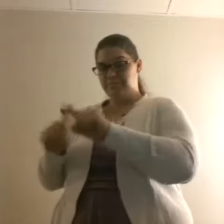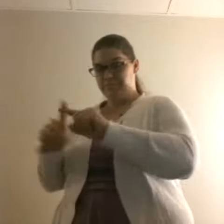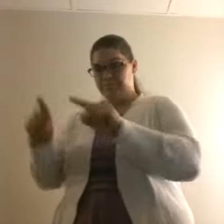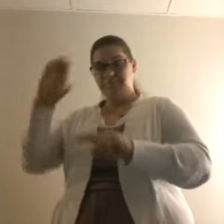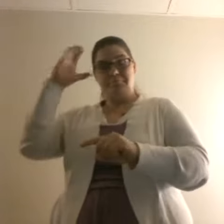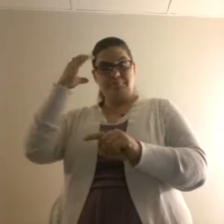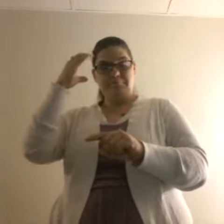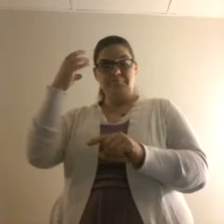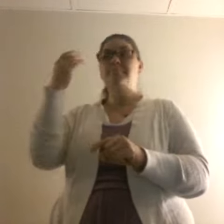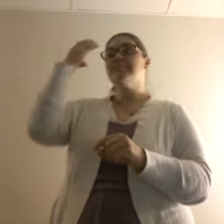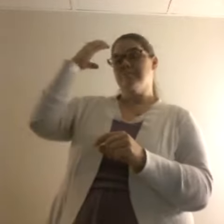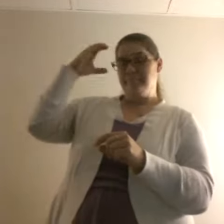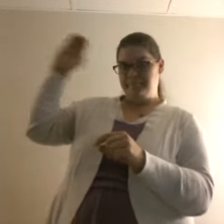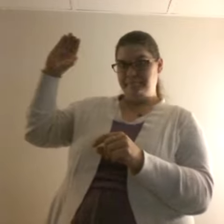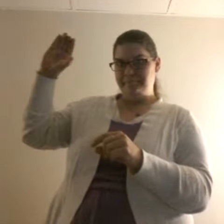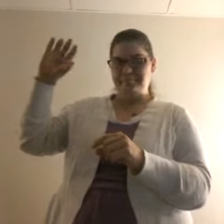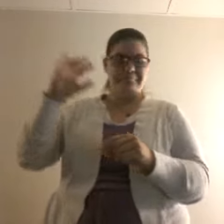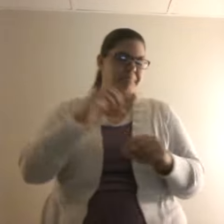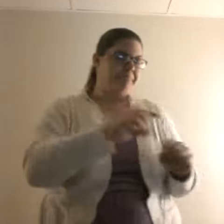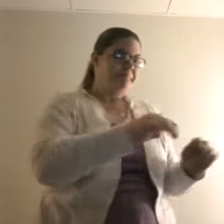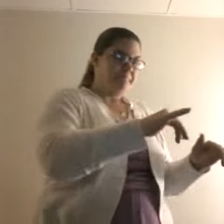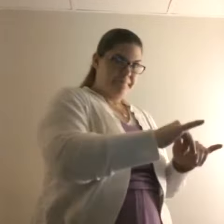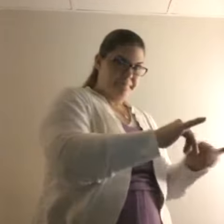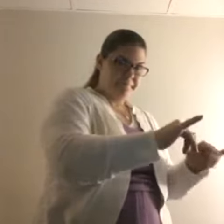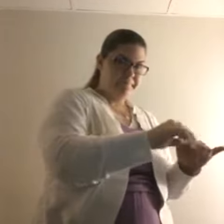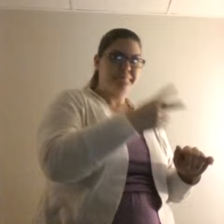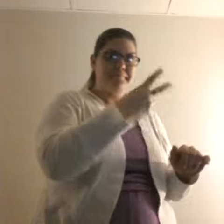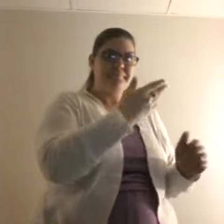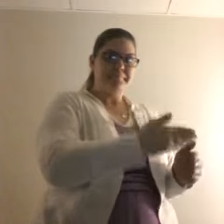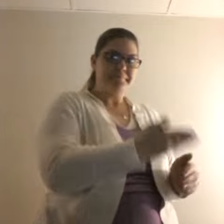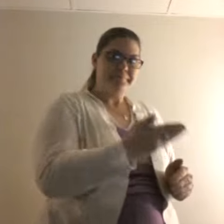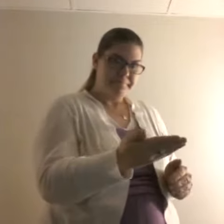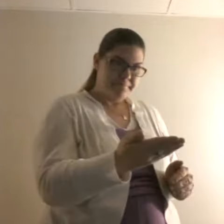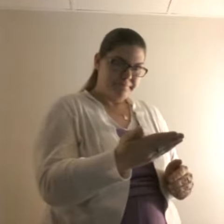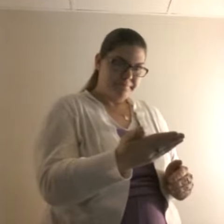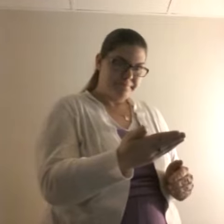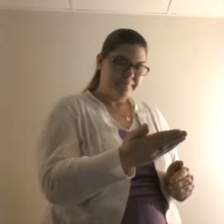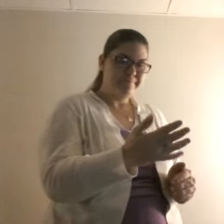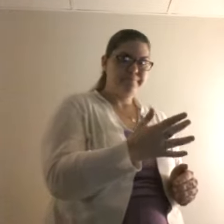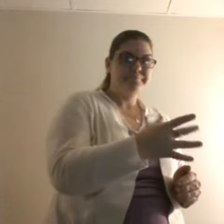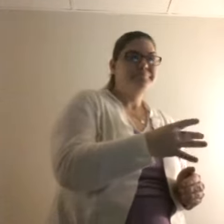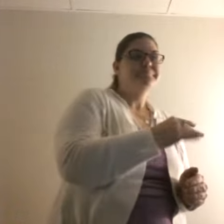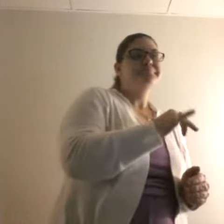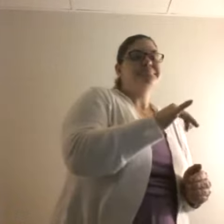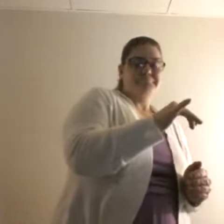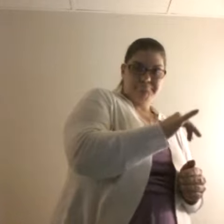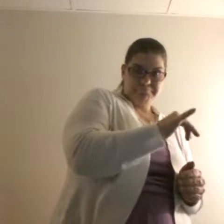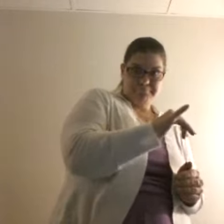we're comparing, we're telling how two things are what? How two things are alike. When we're contrasting, we're telling